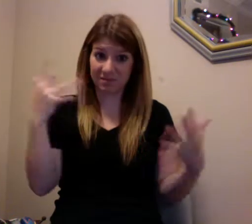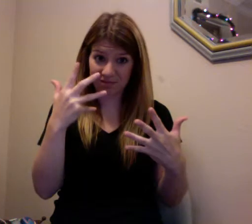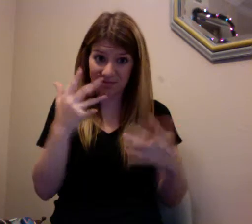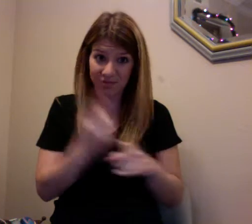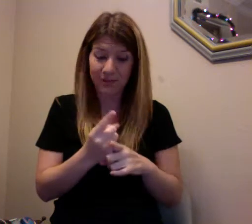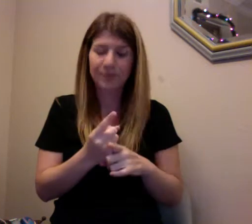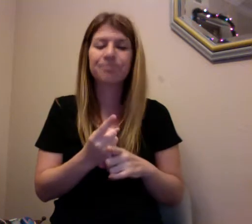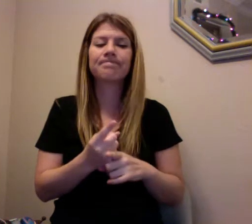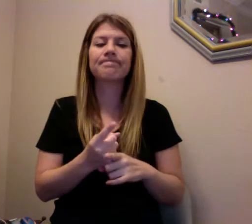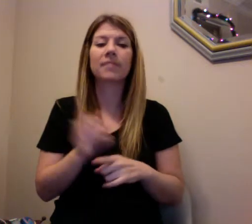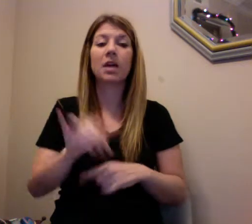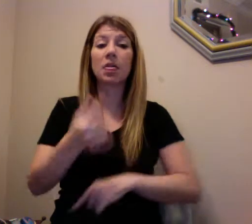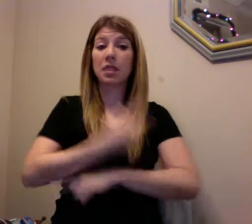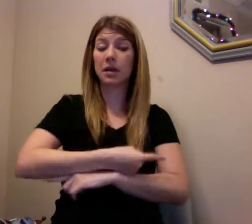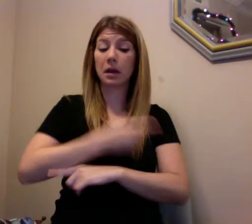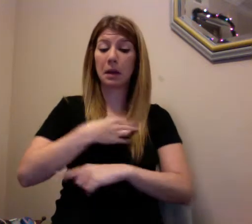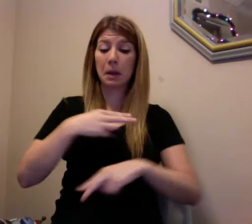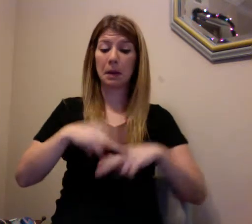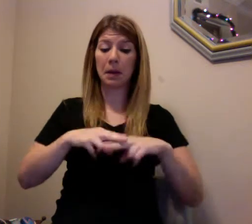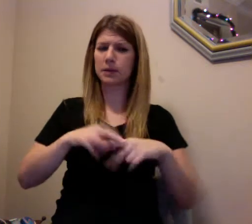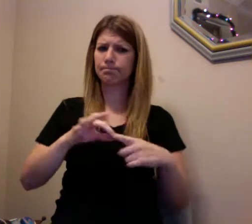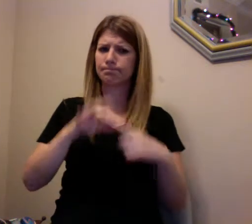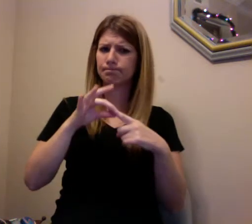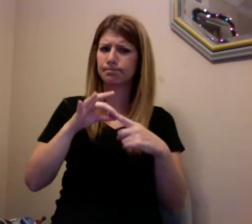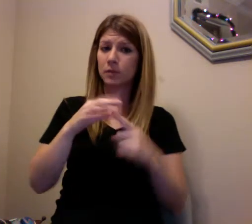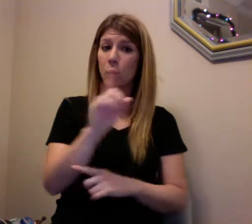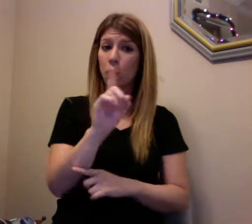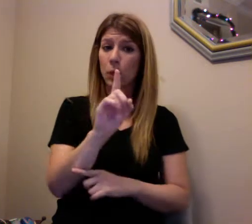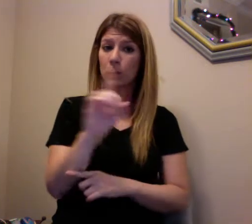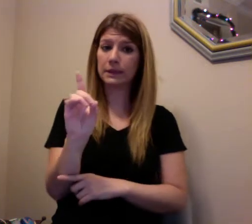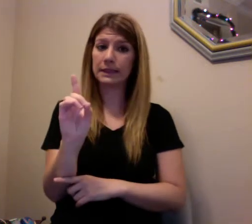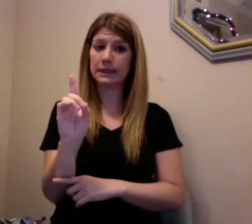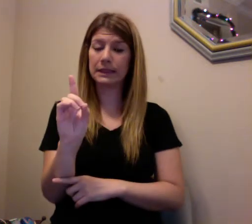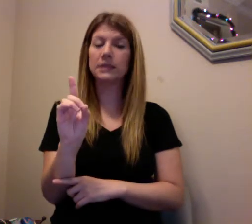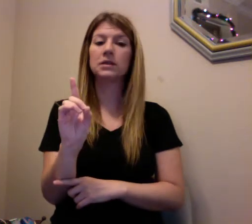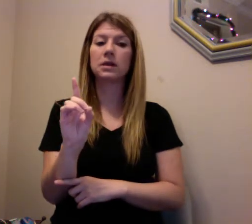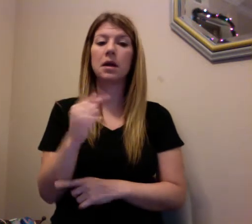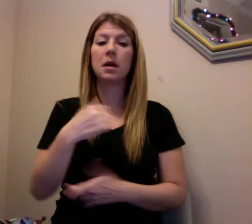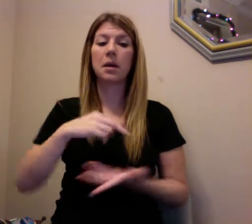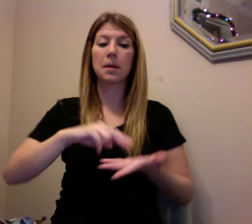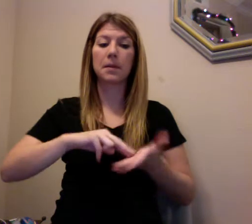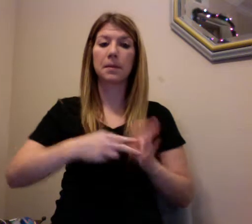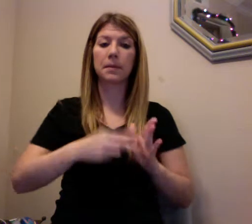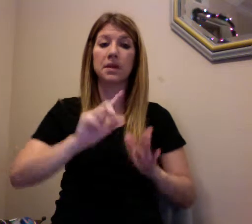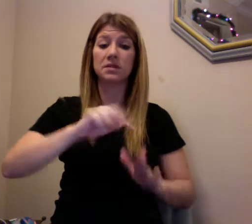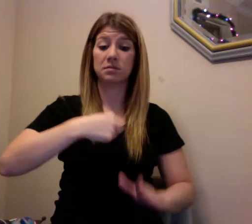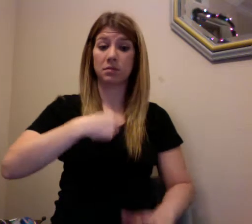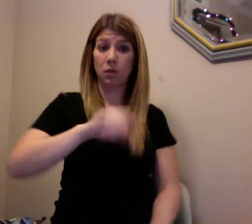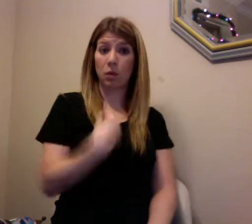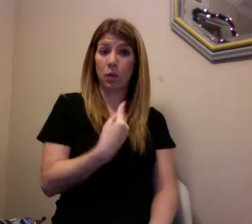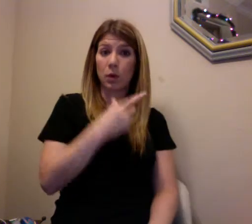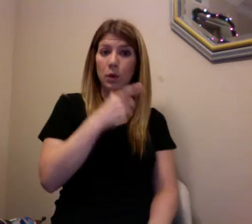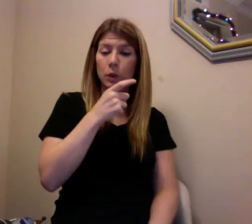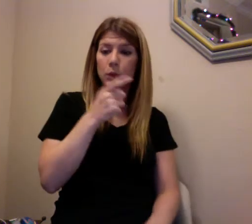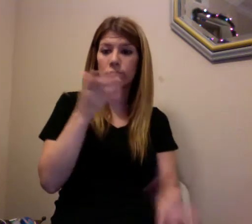that day. I was sitting in 1D. I was the only one who could talk to the flight attendants. So I looked at them right away and they